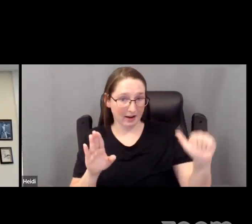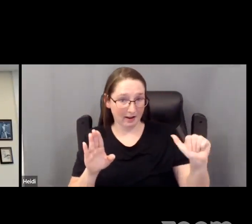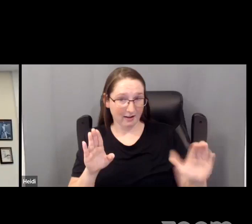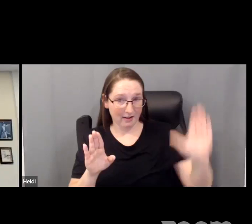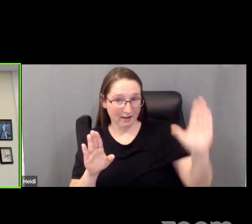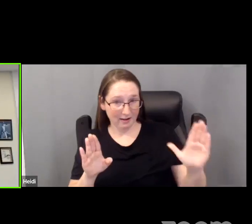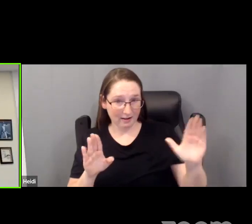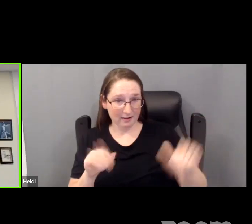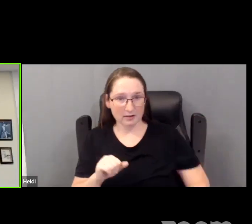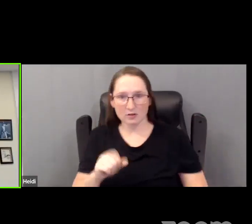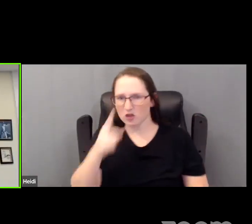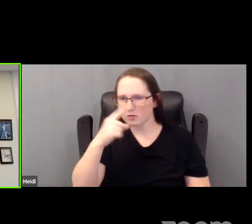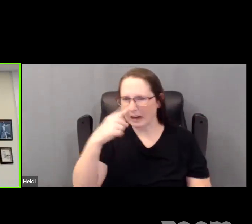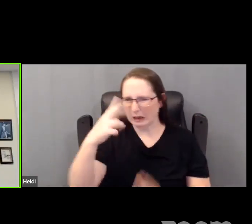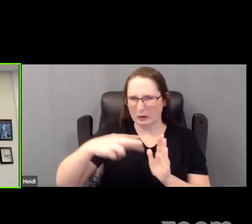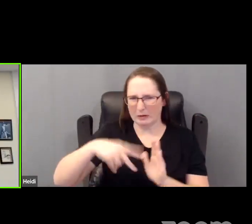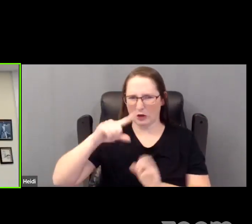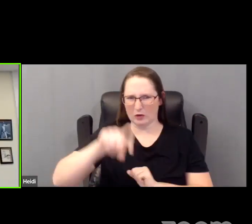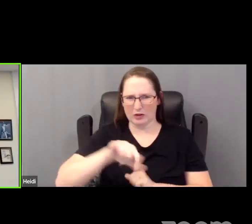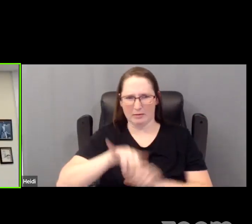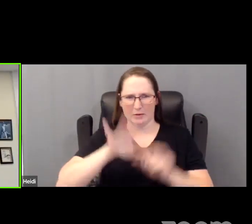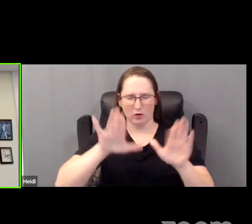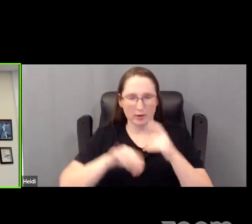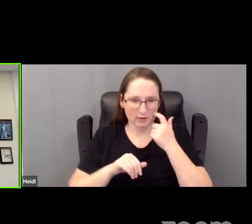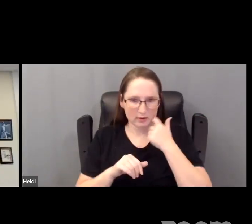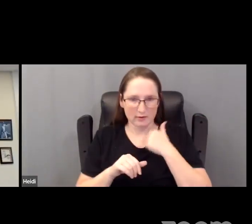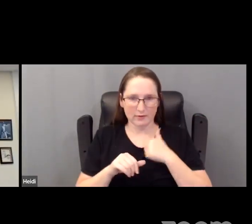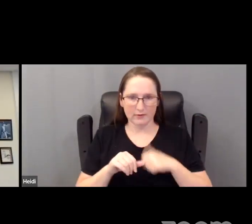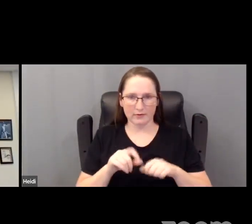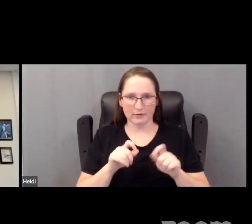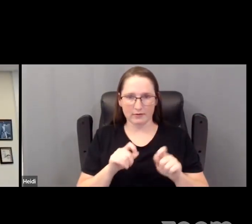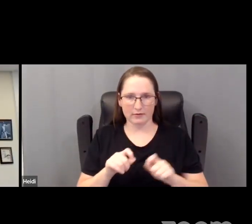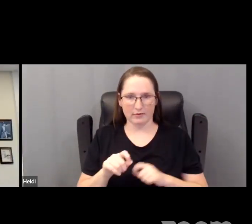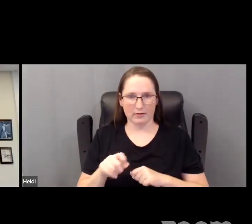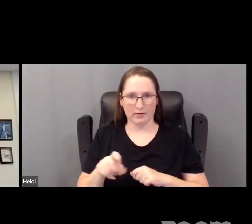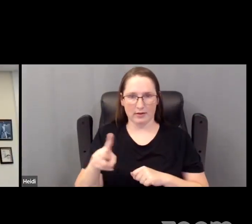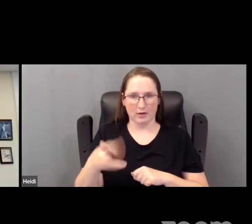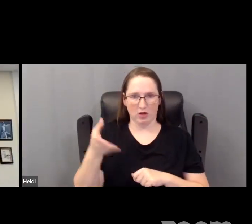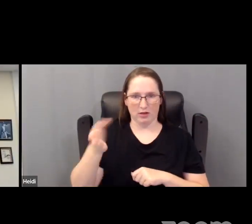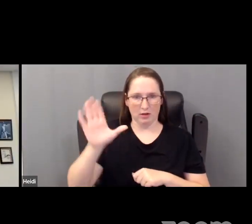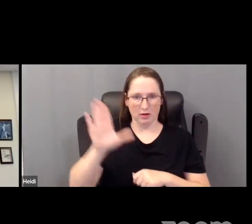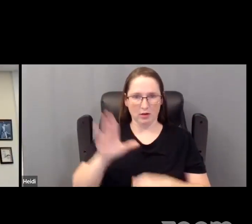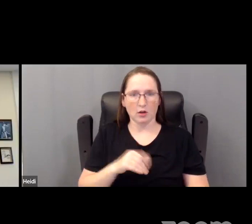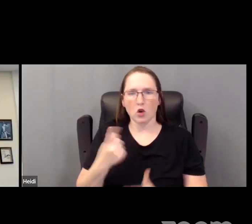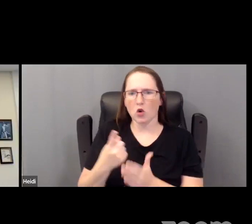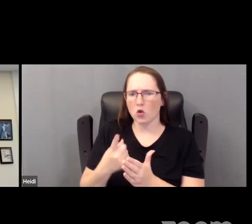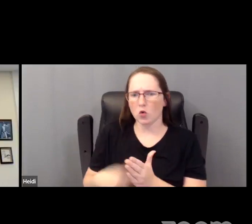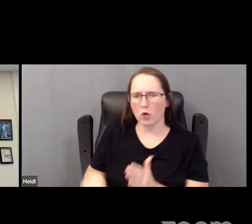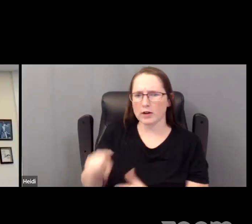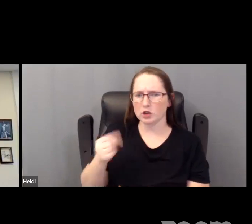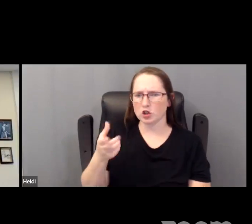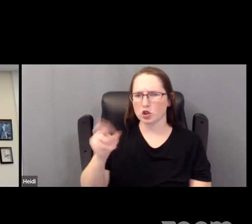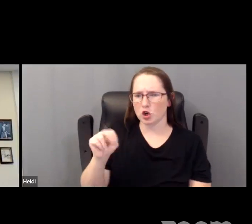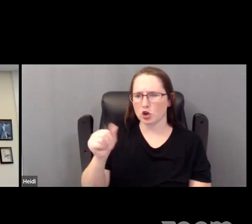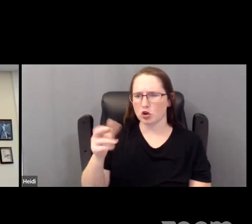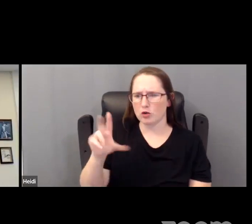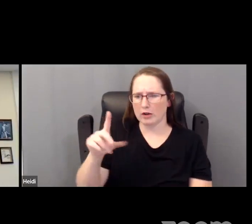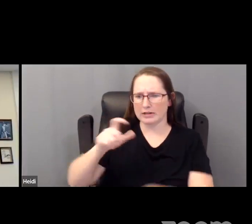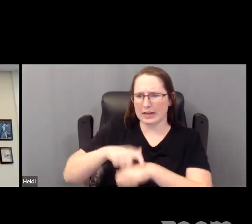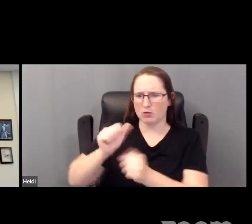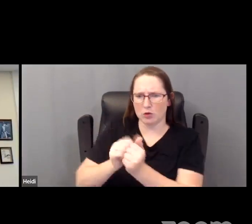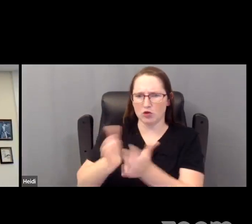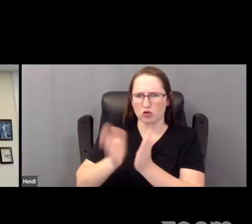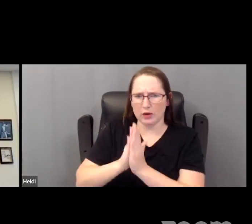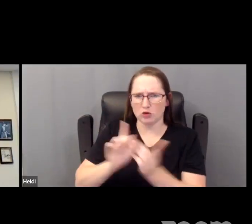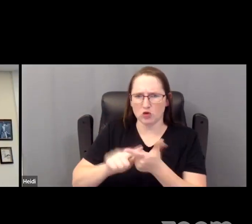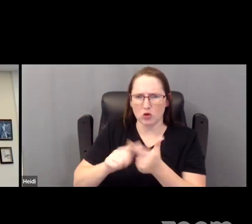just read me the questions? That Yep. would be great. Yep. Those two people out there, they're not written there. What is the turnaround time on requests to